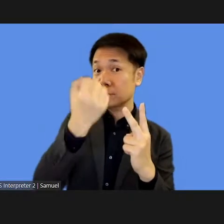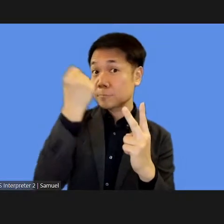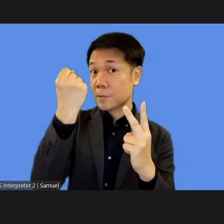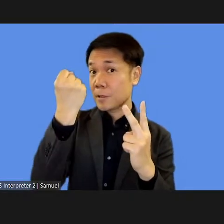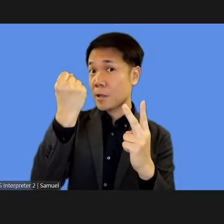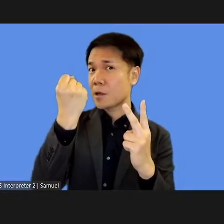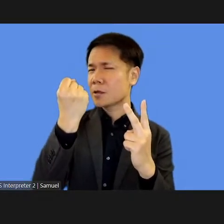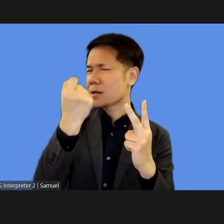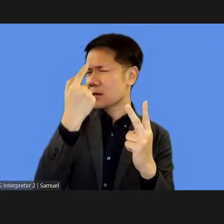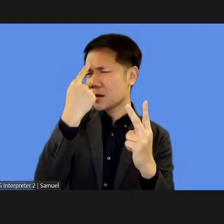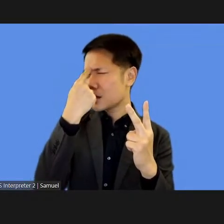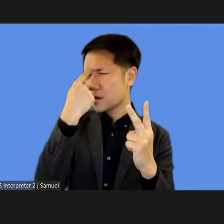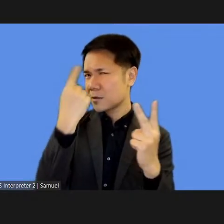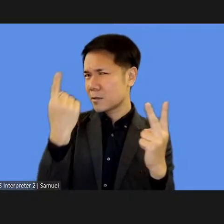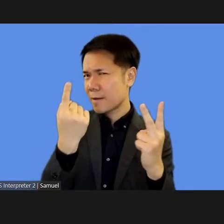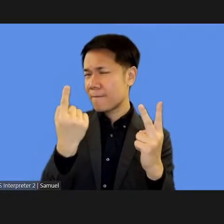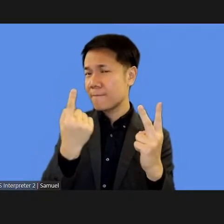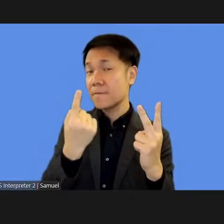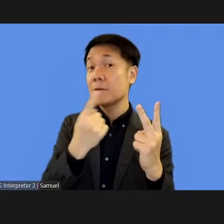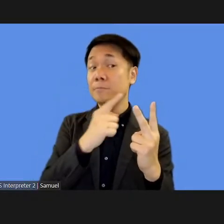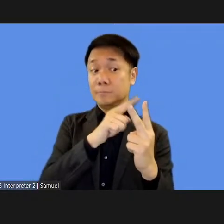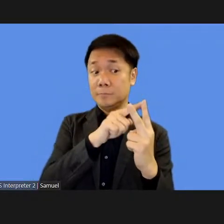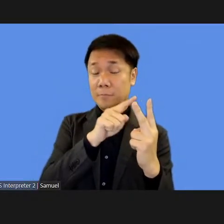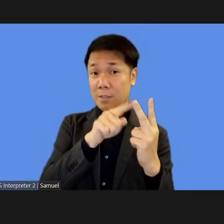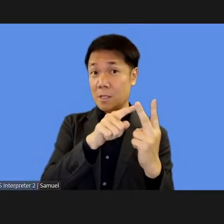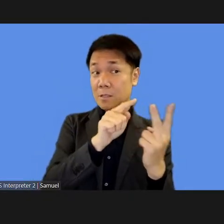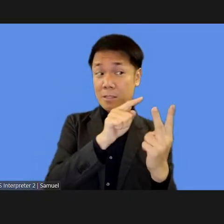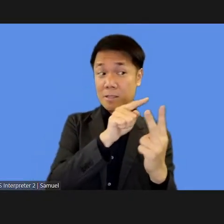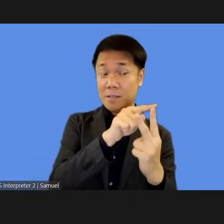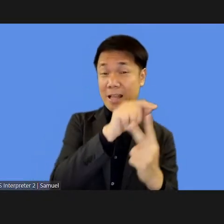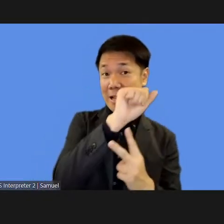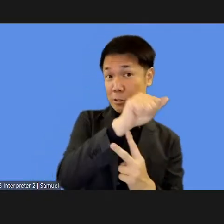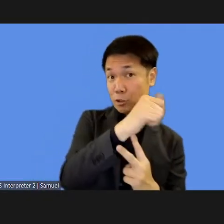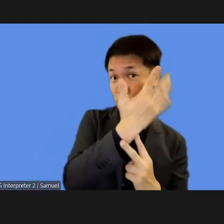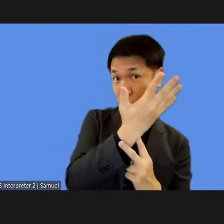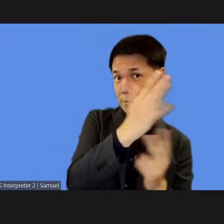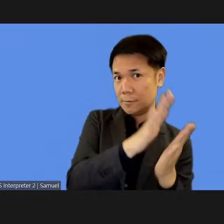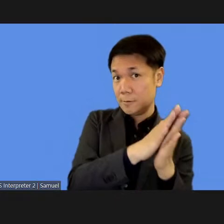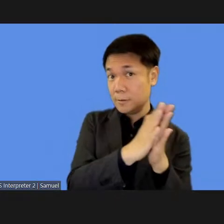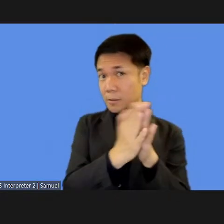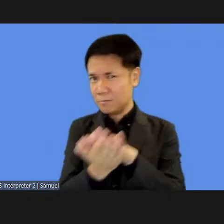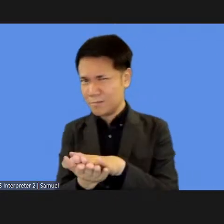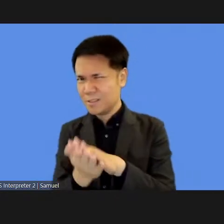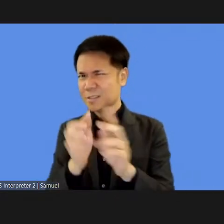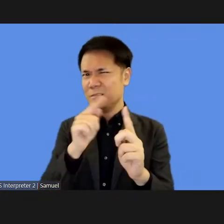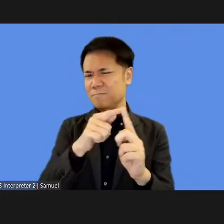that the implementation of the SDG are lagging behind,